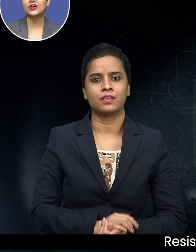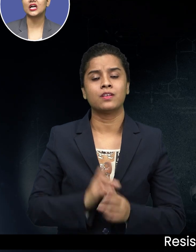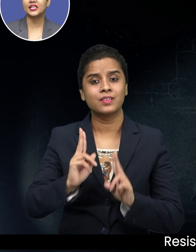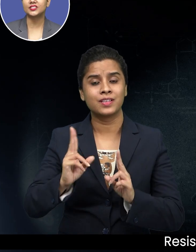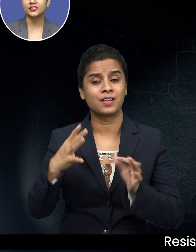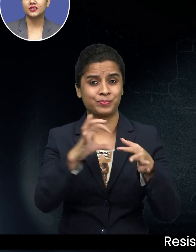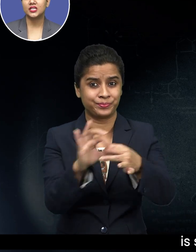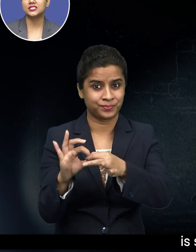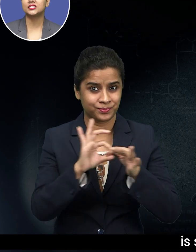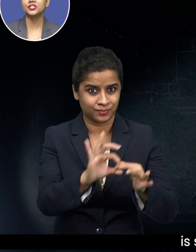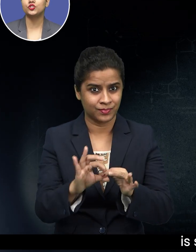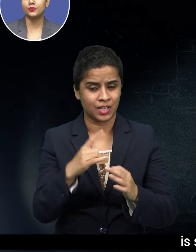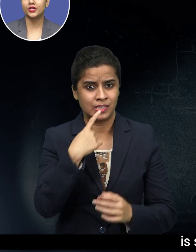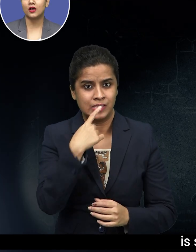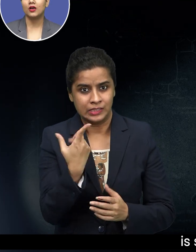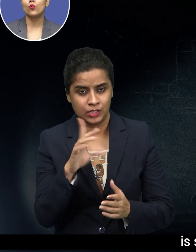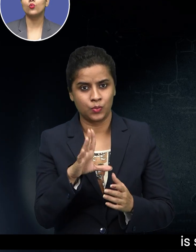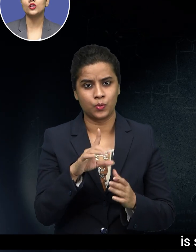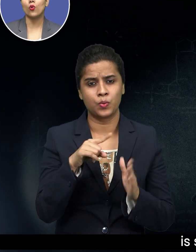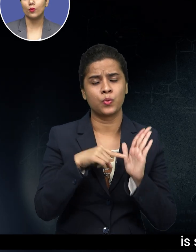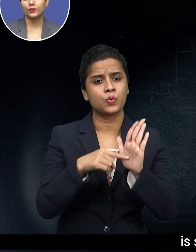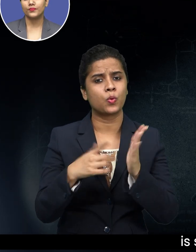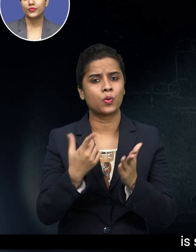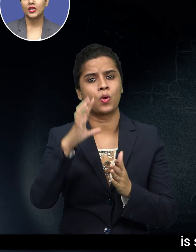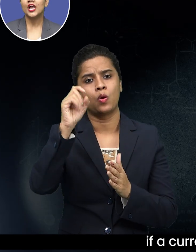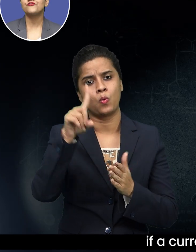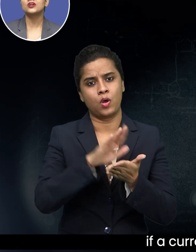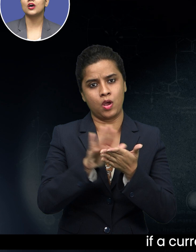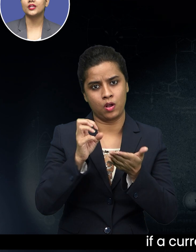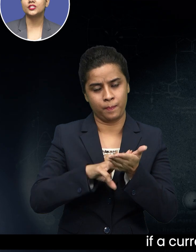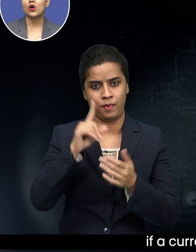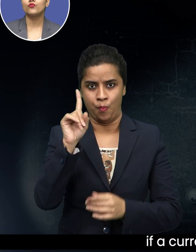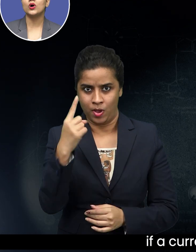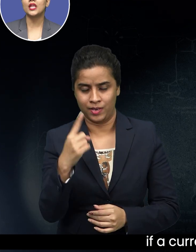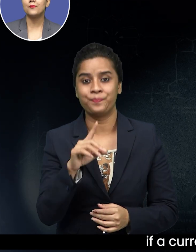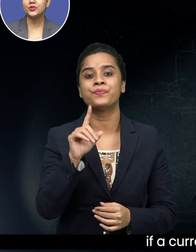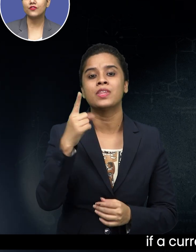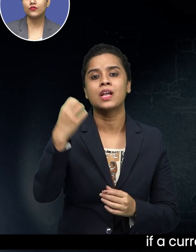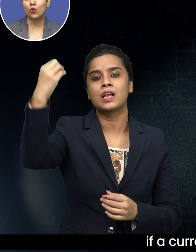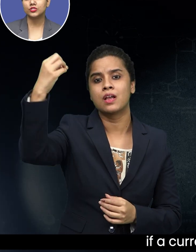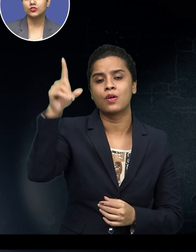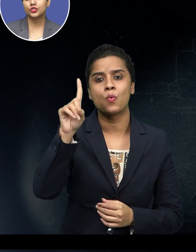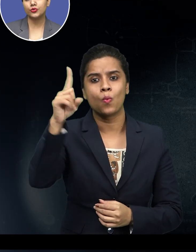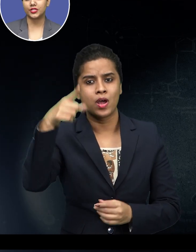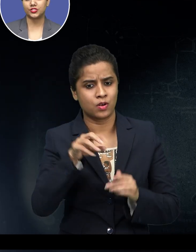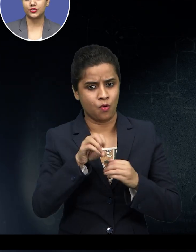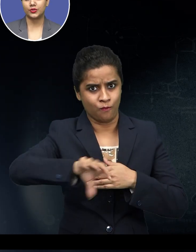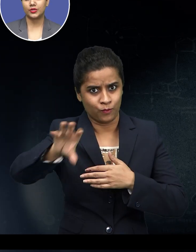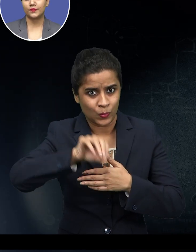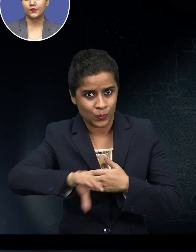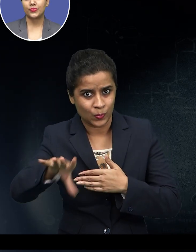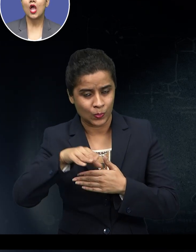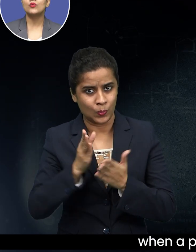Resistance of a conductor is said to be a 1 ohm if a current of 1 ampere flows through